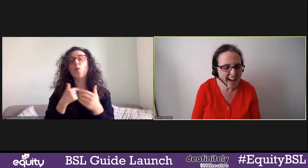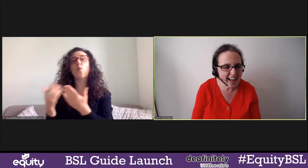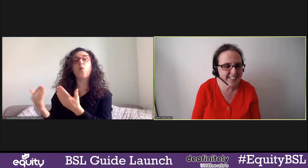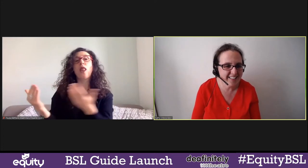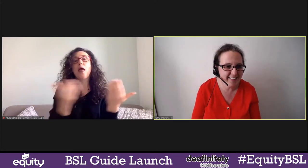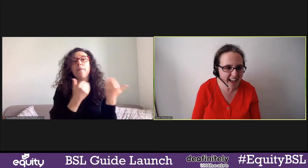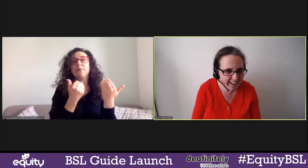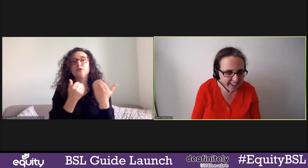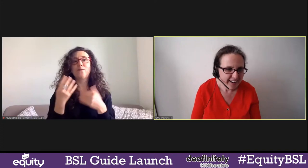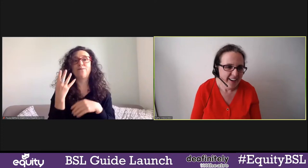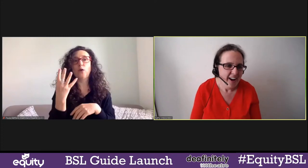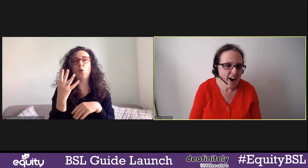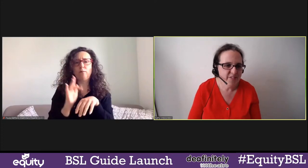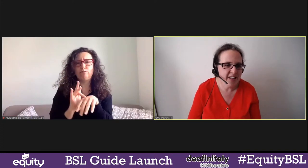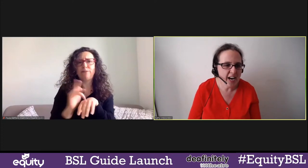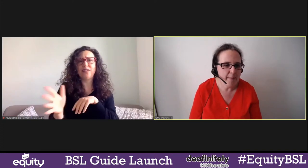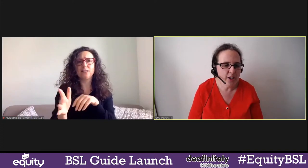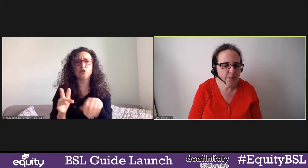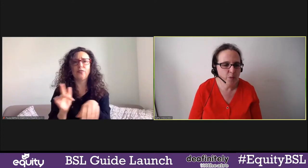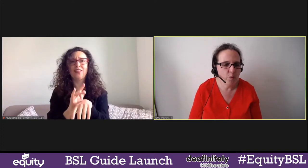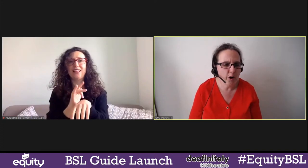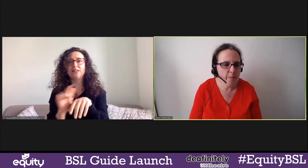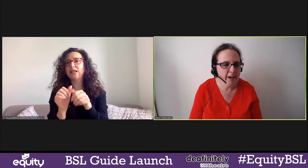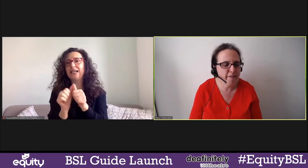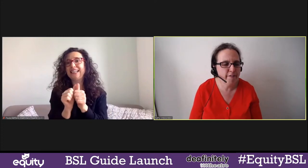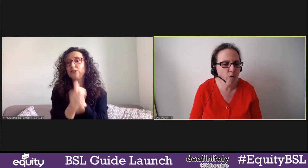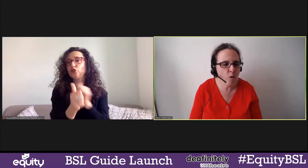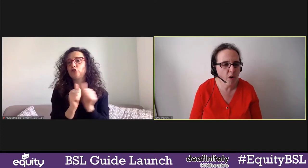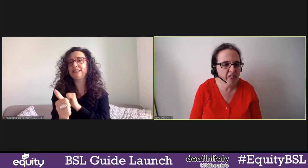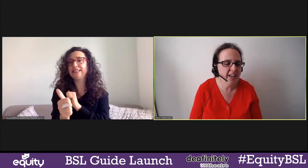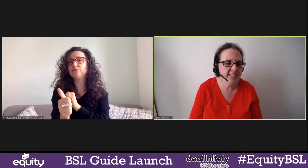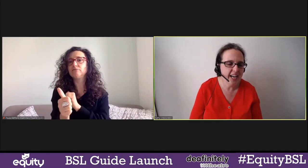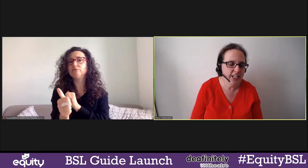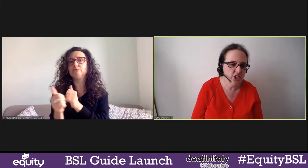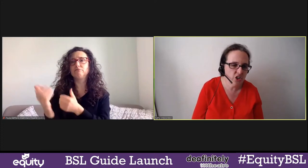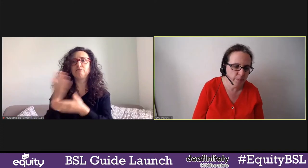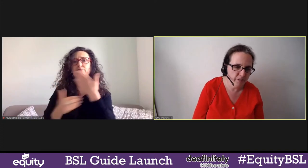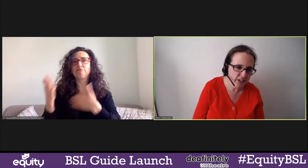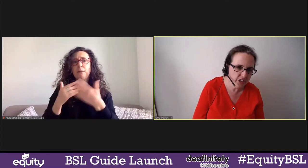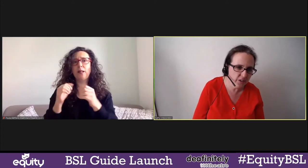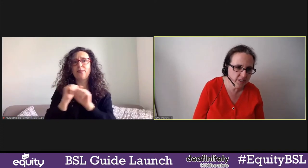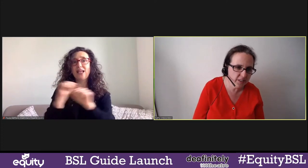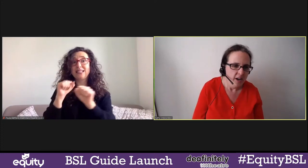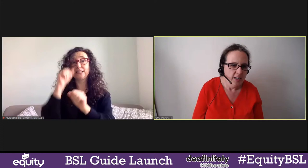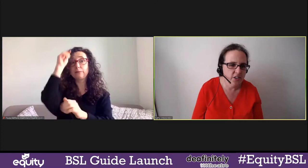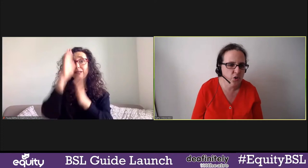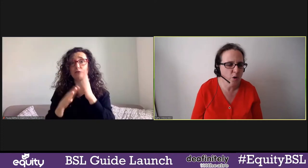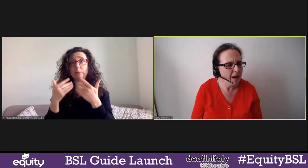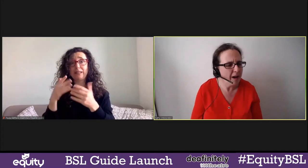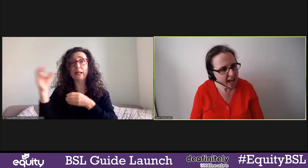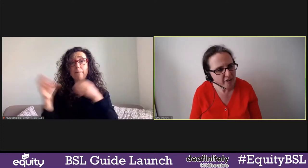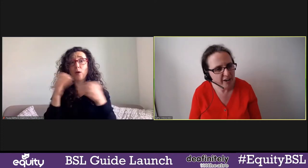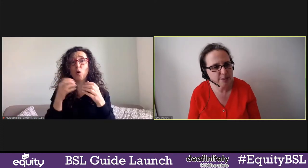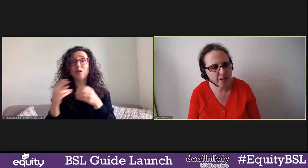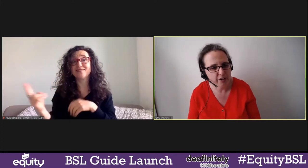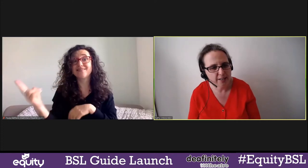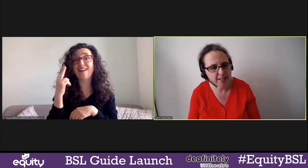And then, after that, I'm going to be welcoming four theatre industry professionals to talk about their experiences